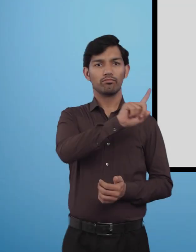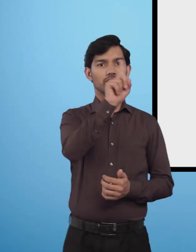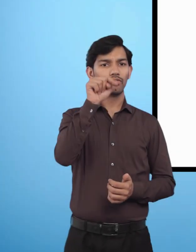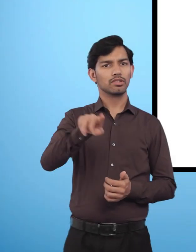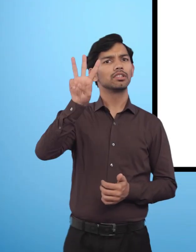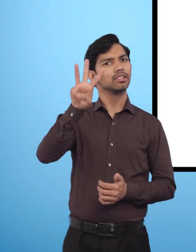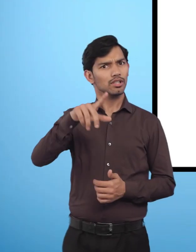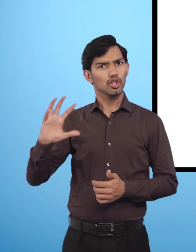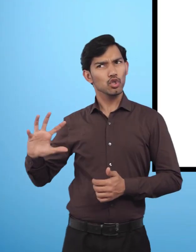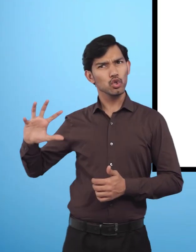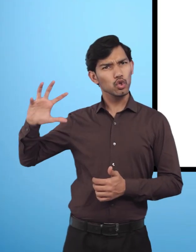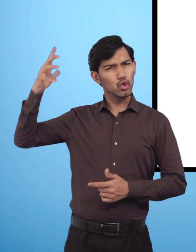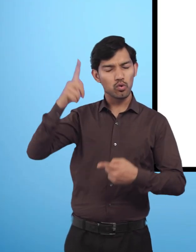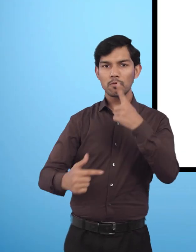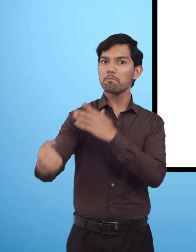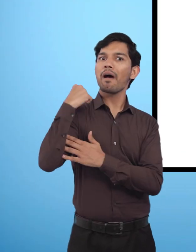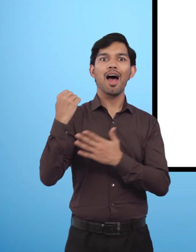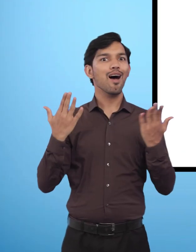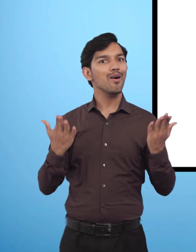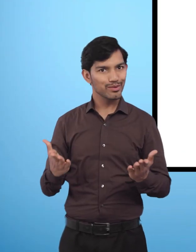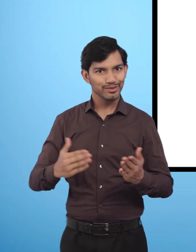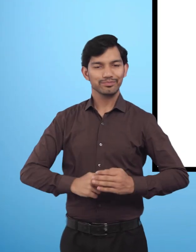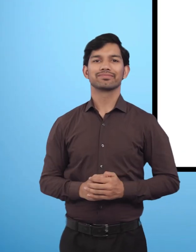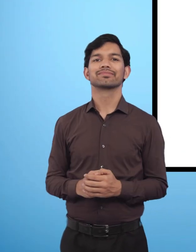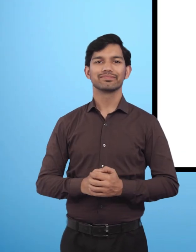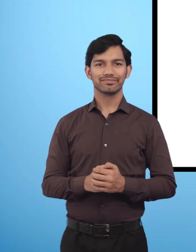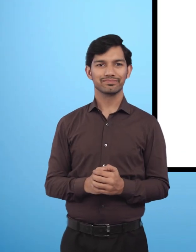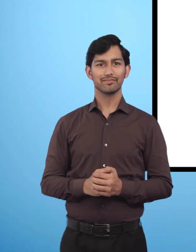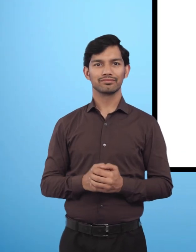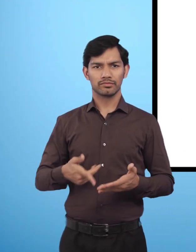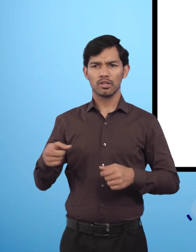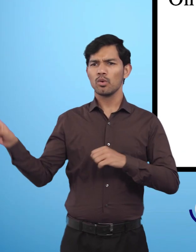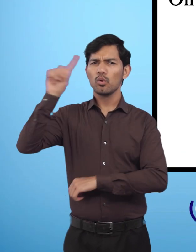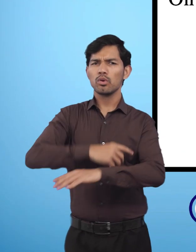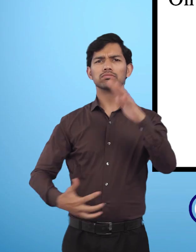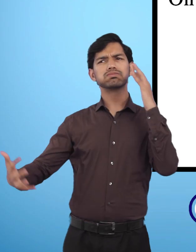Section 11.3 Energy from the Sun. On a sunny day,